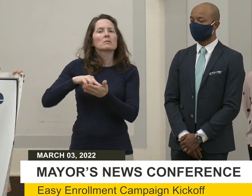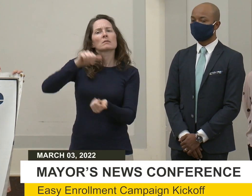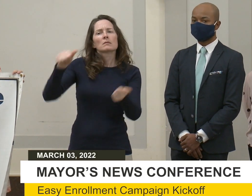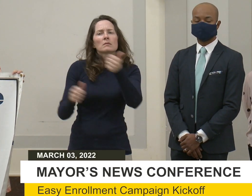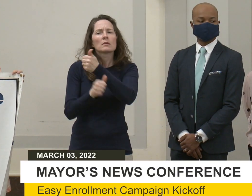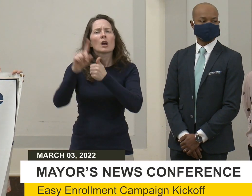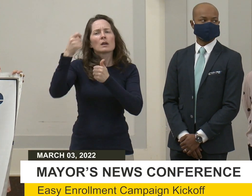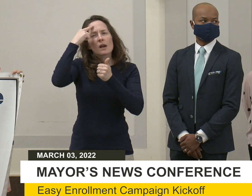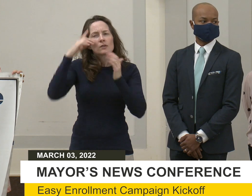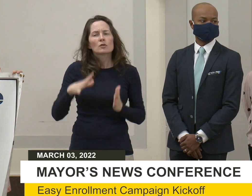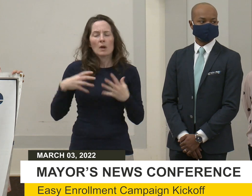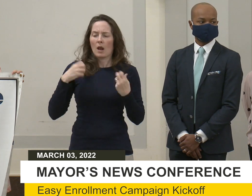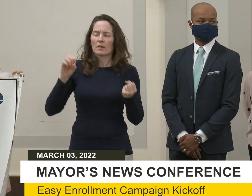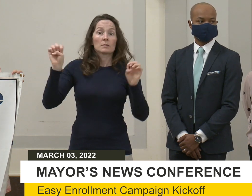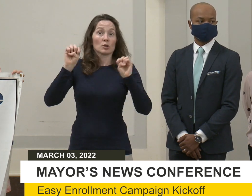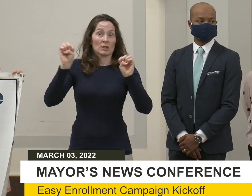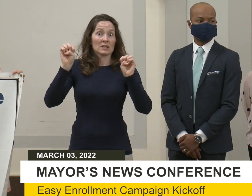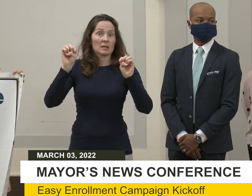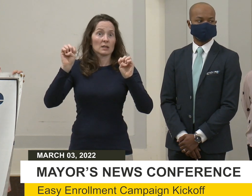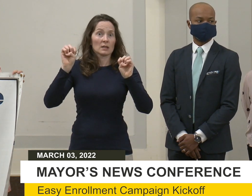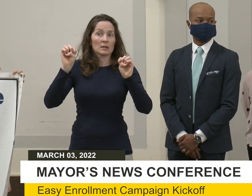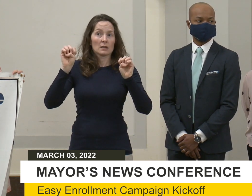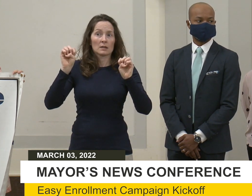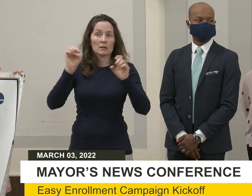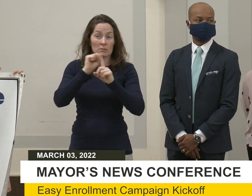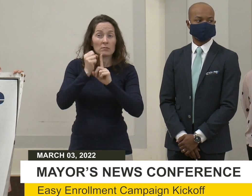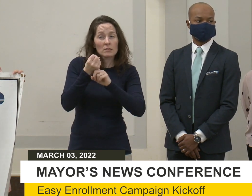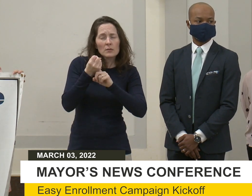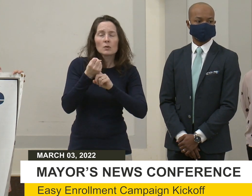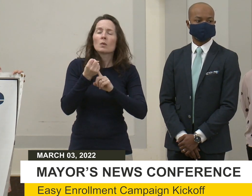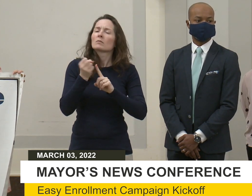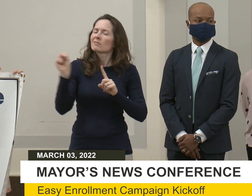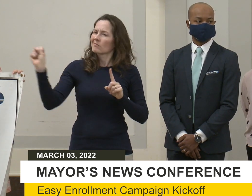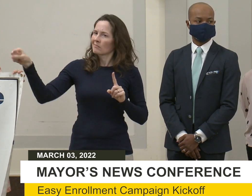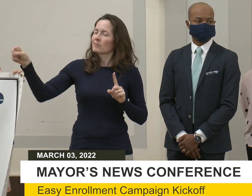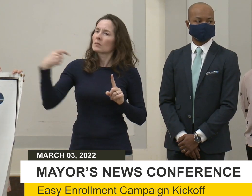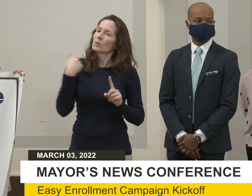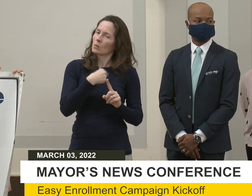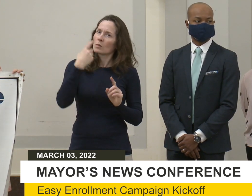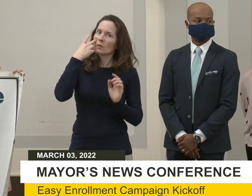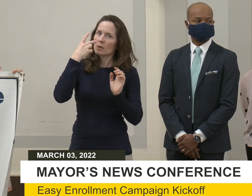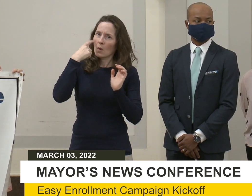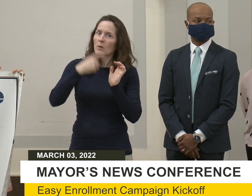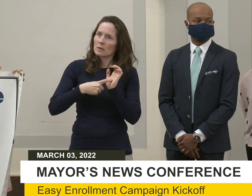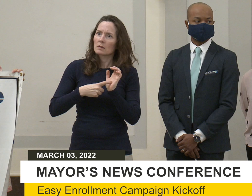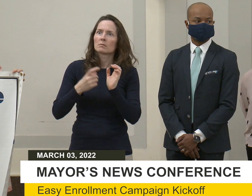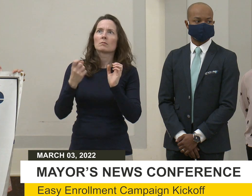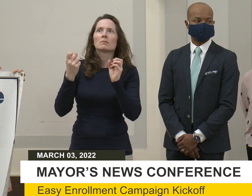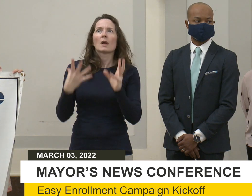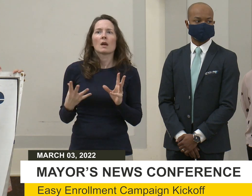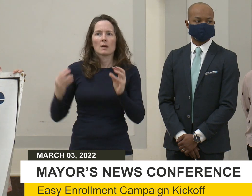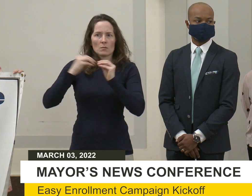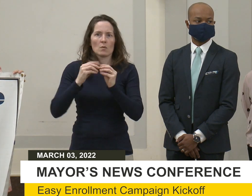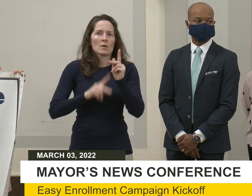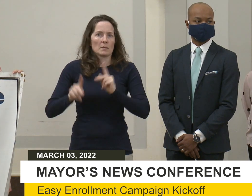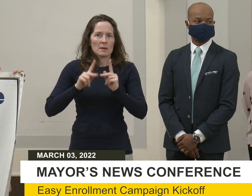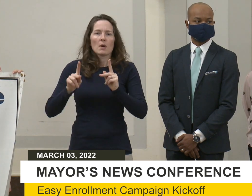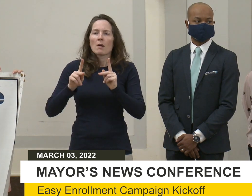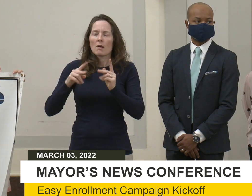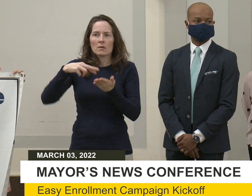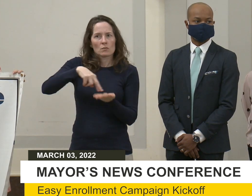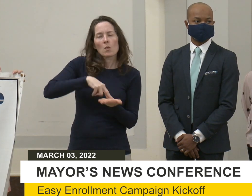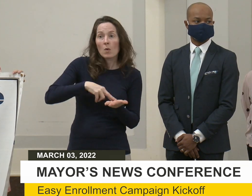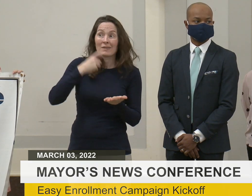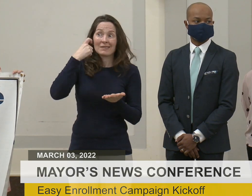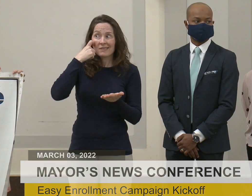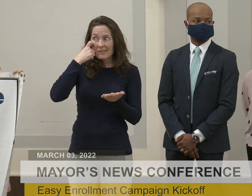see significantly increased enrollments. In fact, we just finished with our largest enrollment ever in the history of the exchange, well